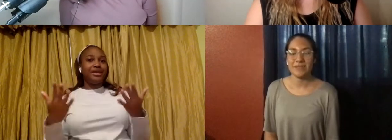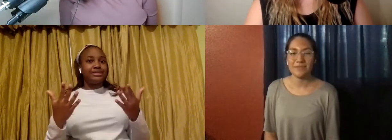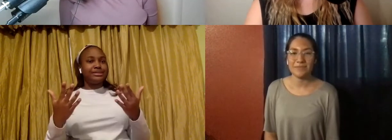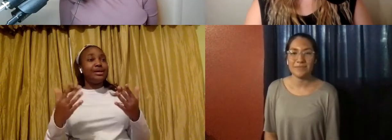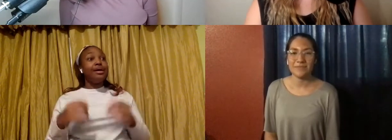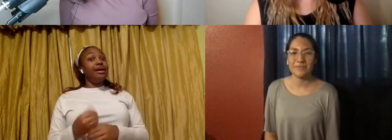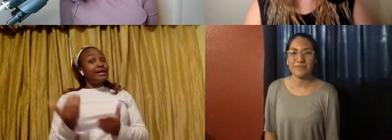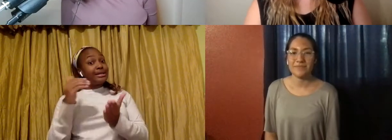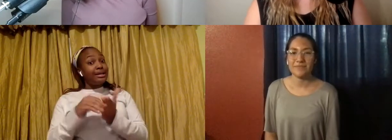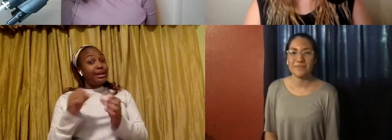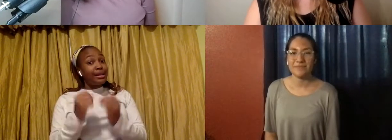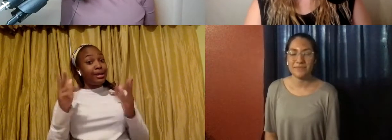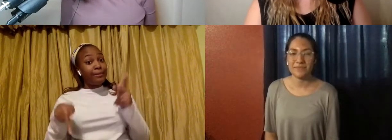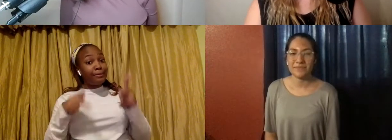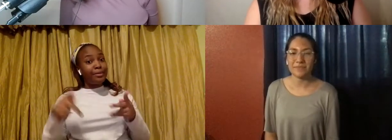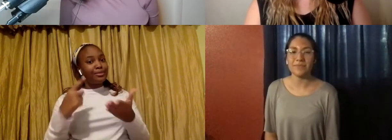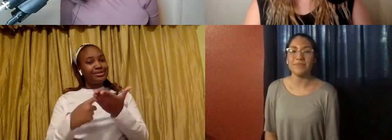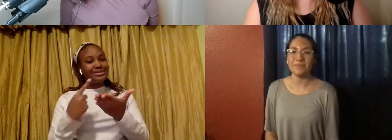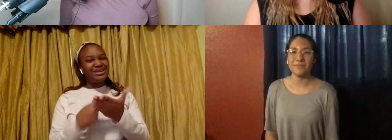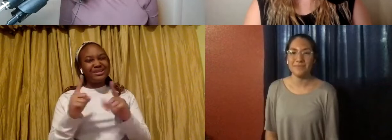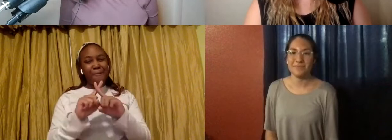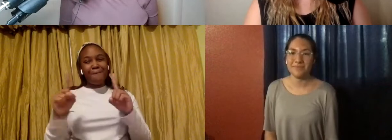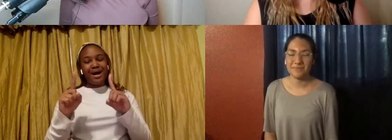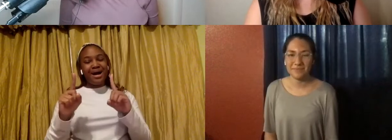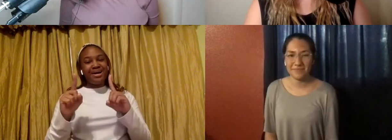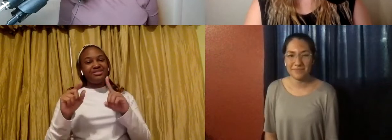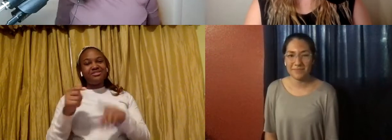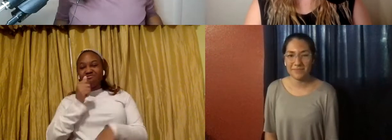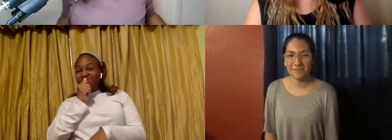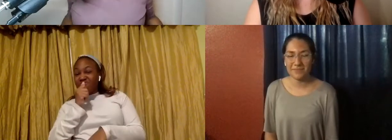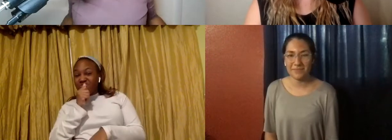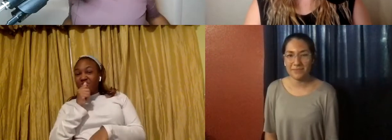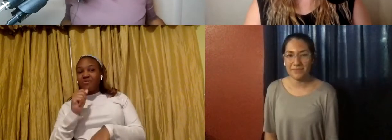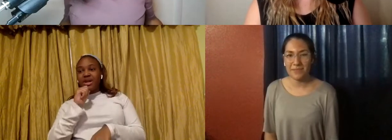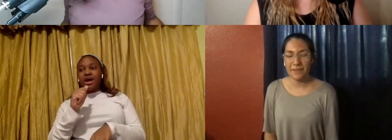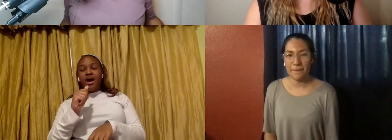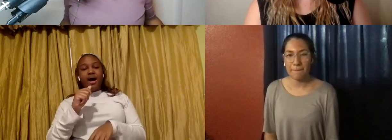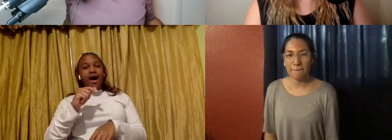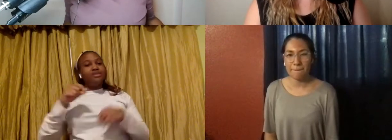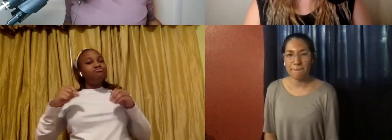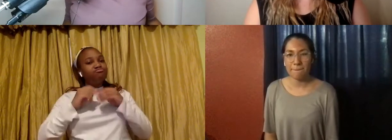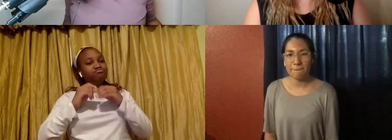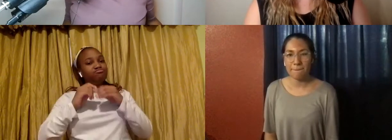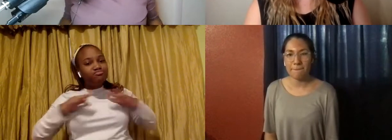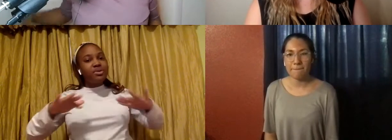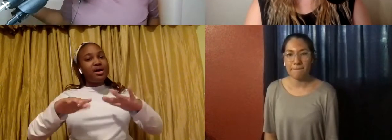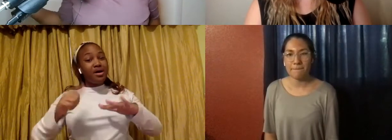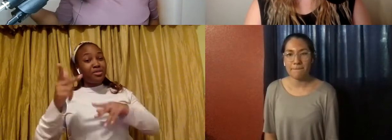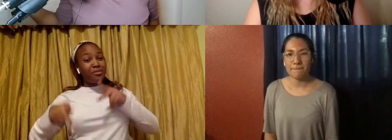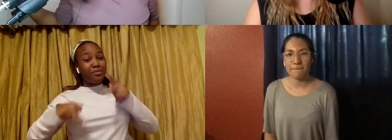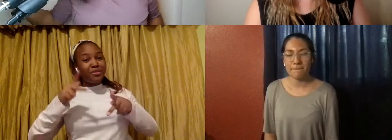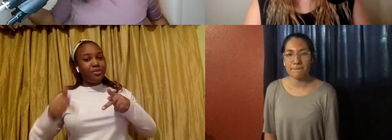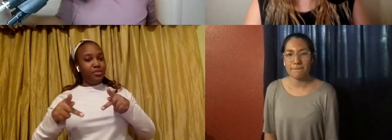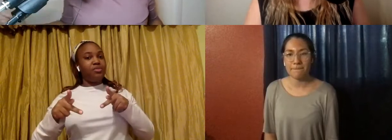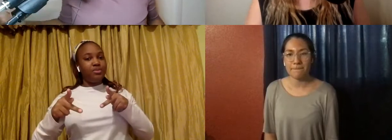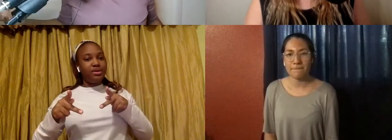about, but usually behind closed doors, right? Like usually not on a public platform where not only can the